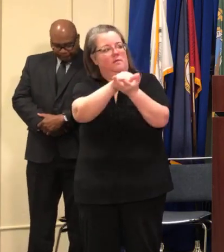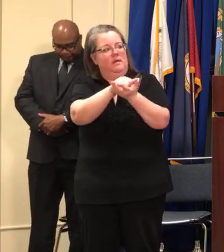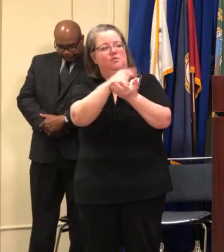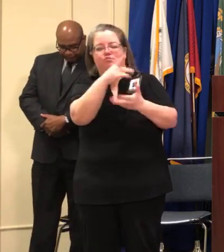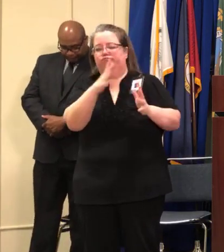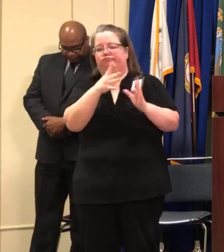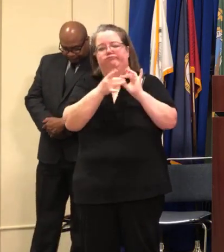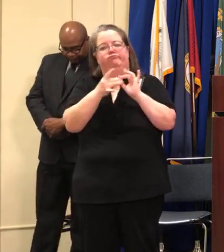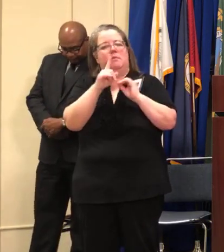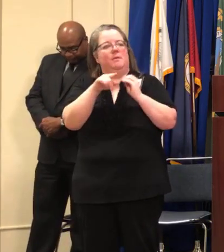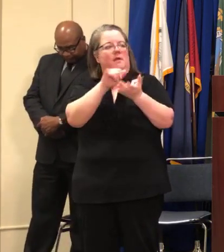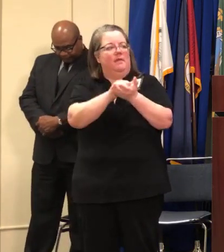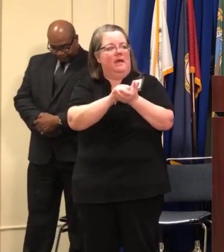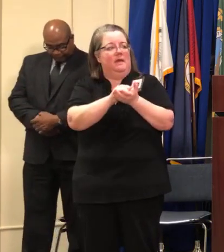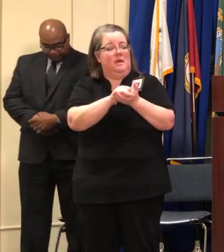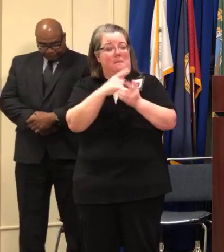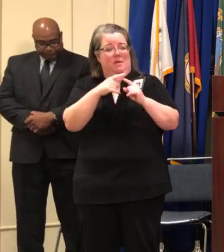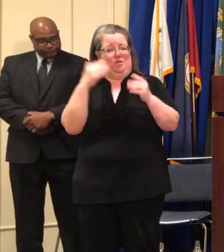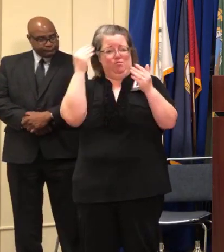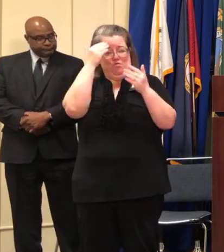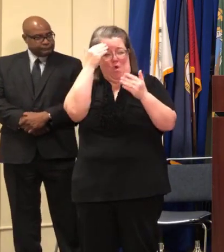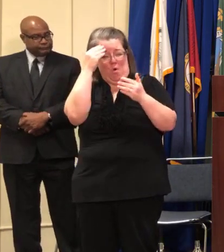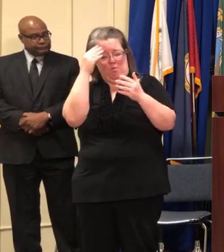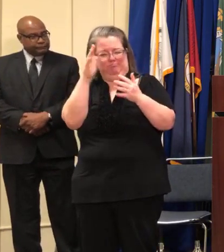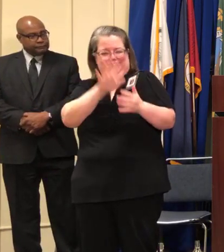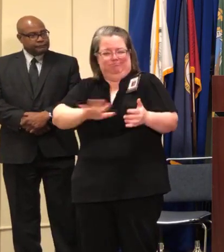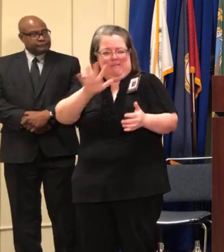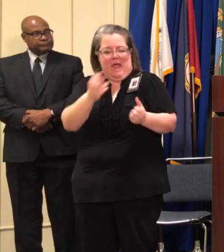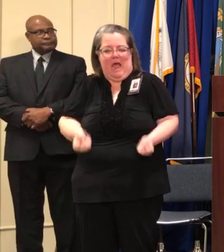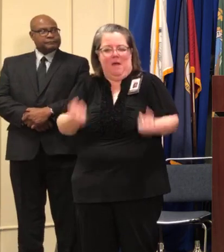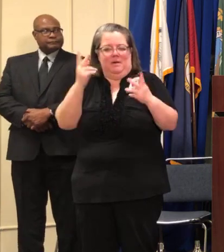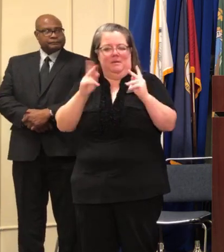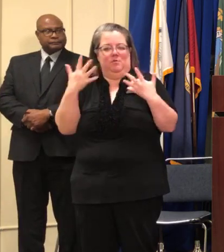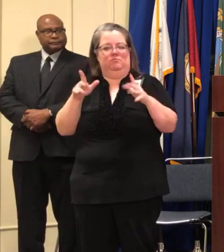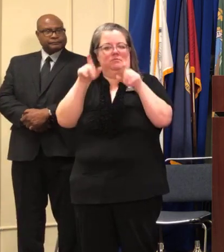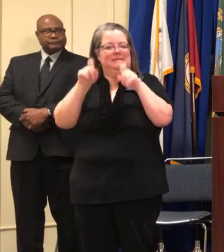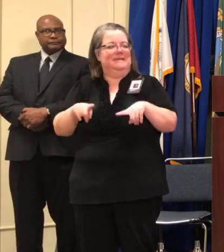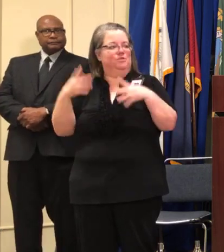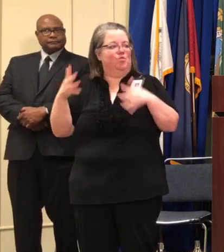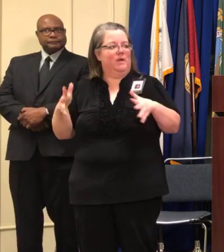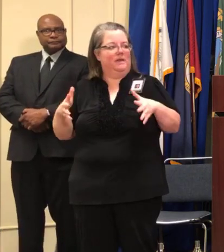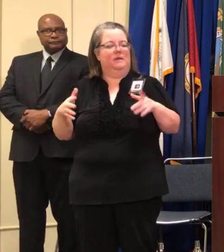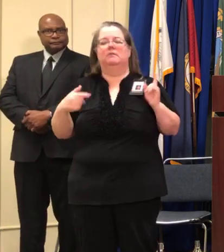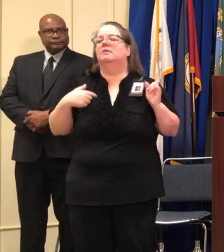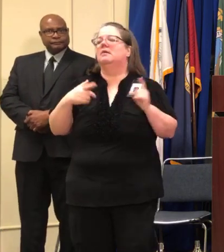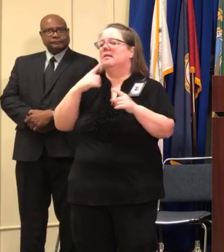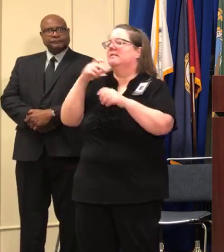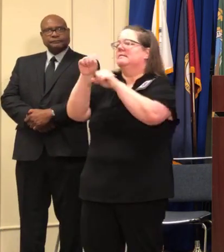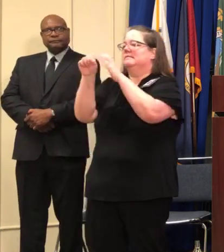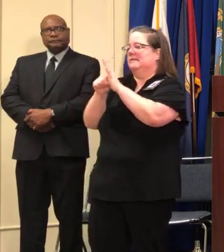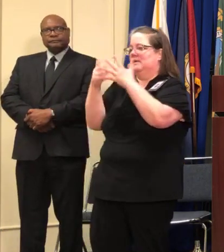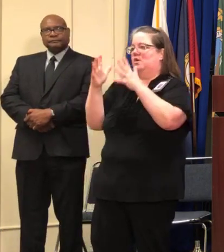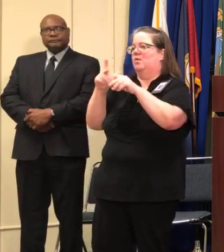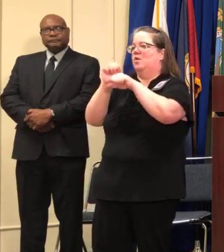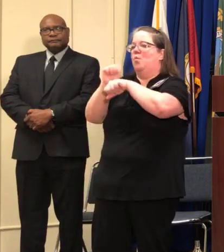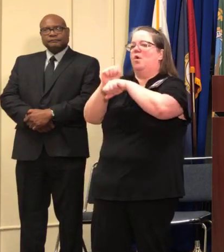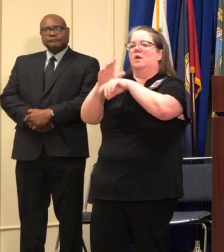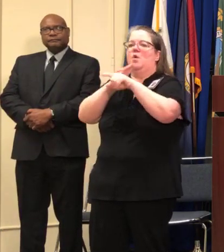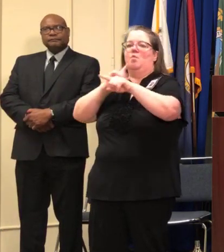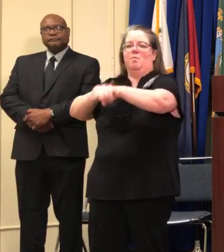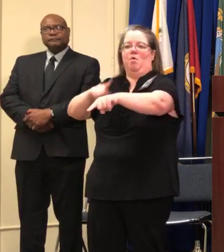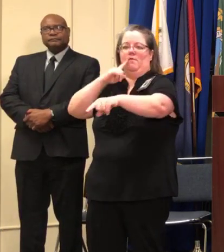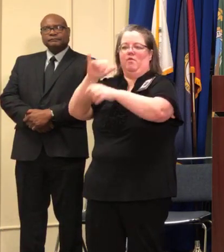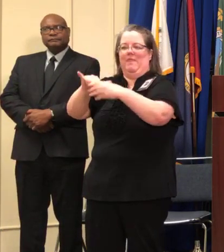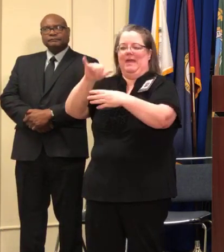earlier. But are you closer to a ballpark number? The state is working on a report to help us get that